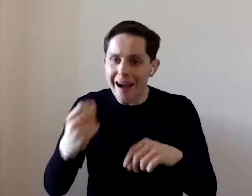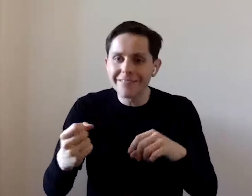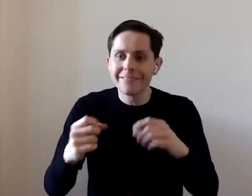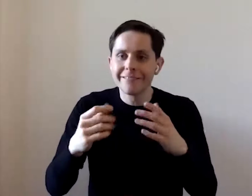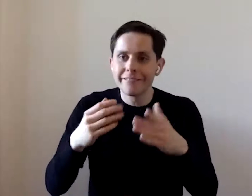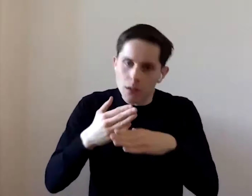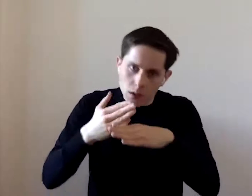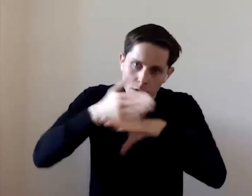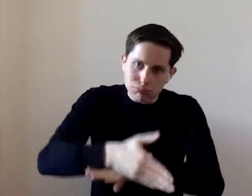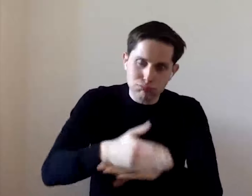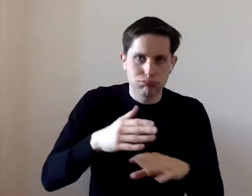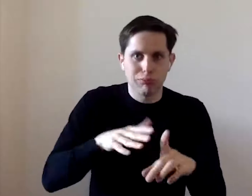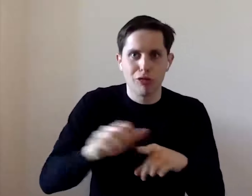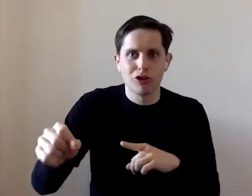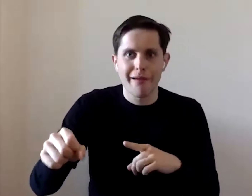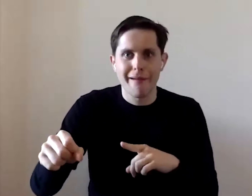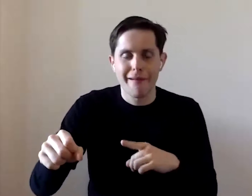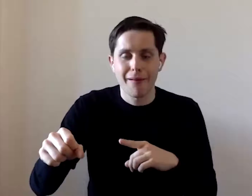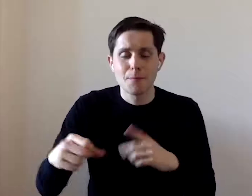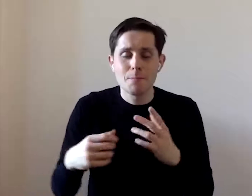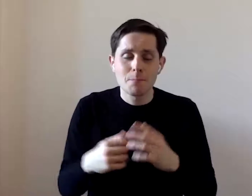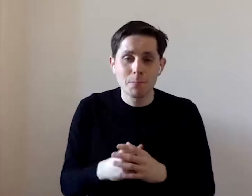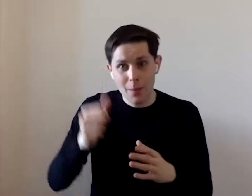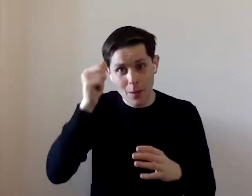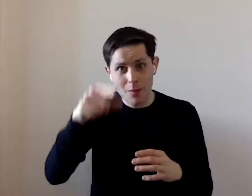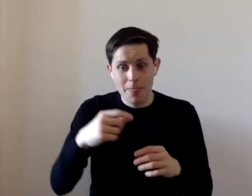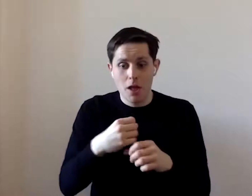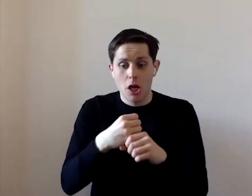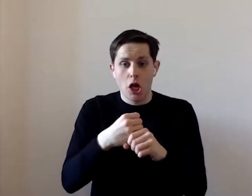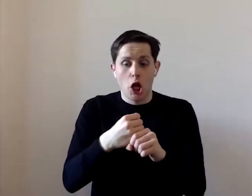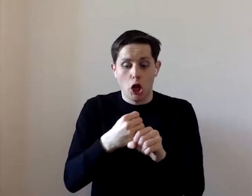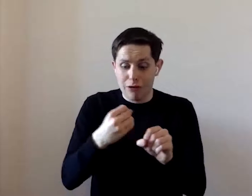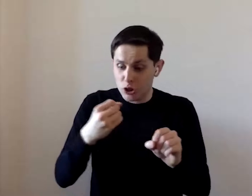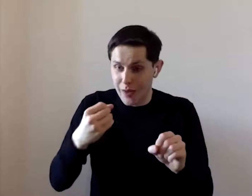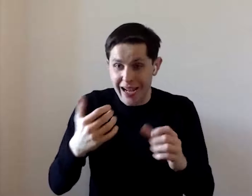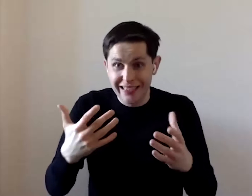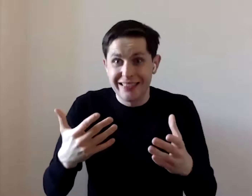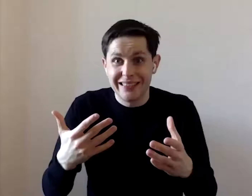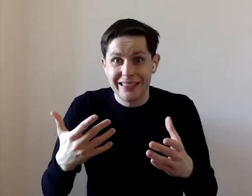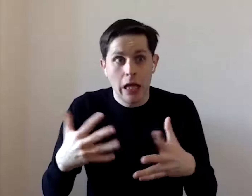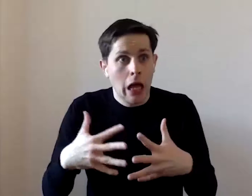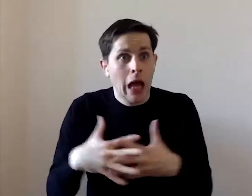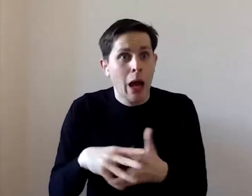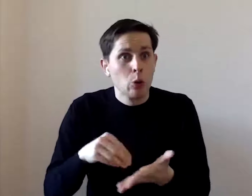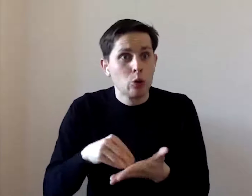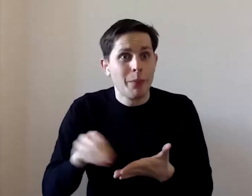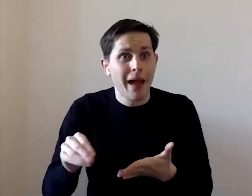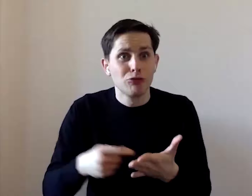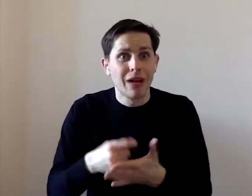the big consideration about my hesitancy about the architectural industry. But, you know, I guess